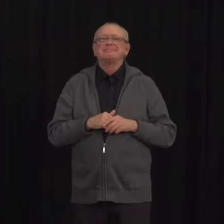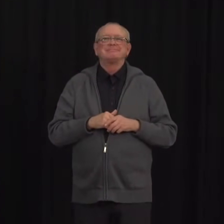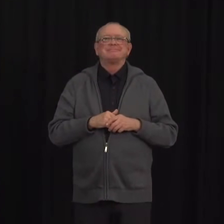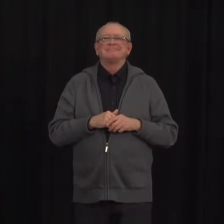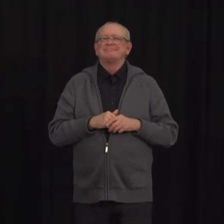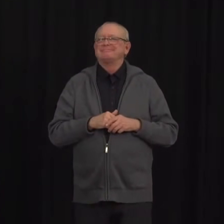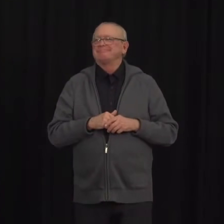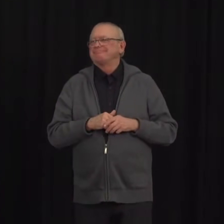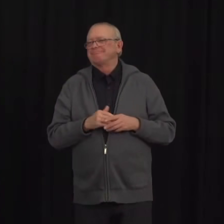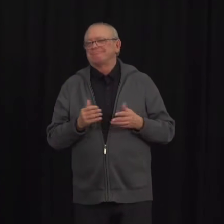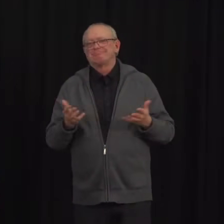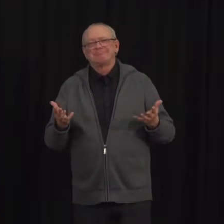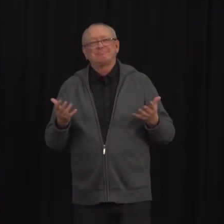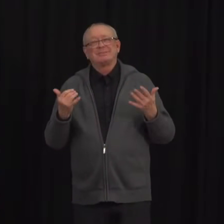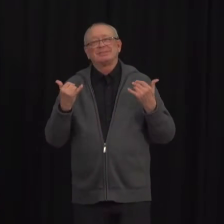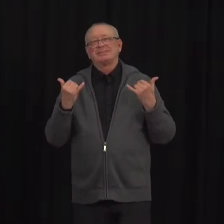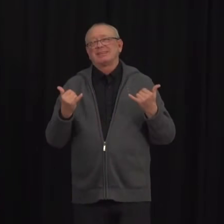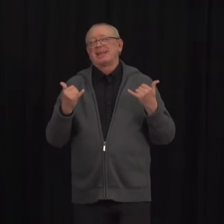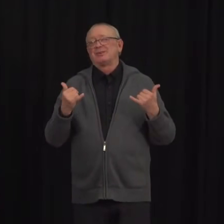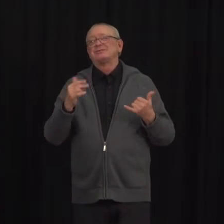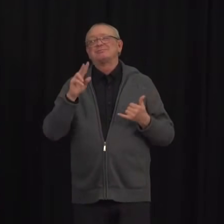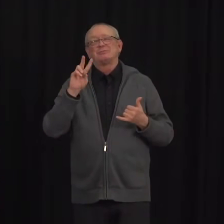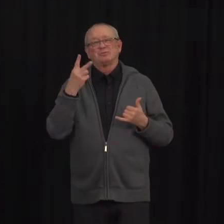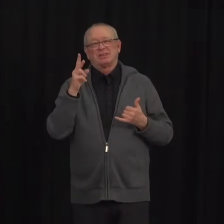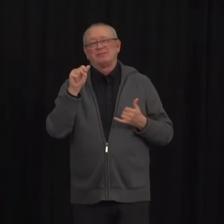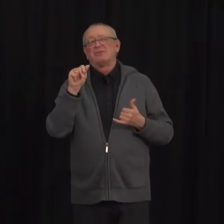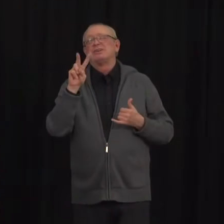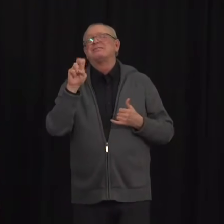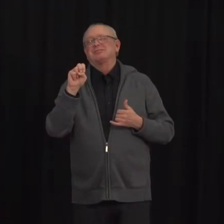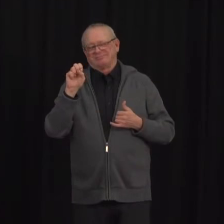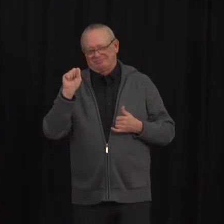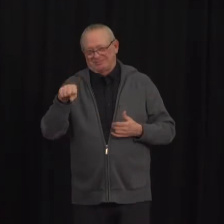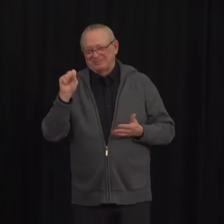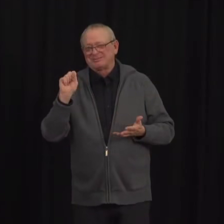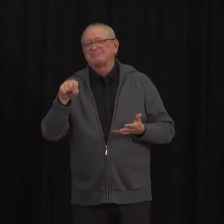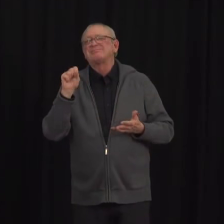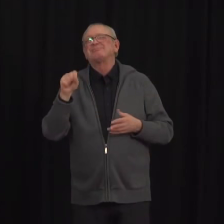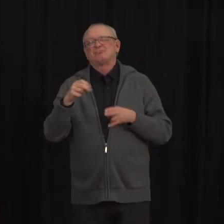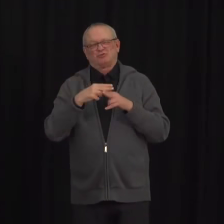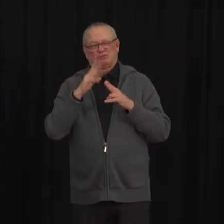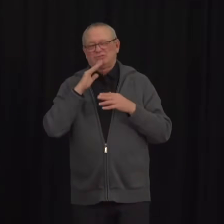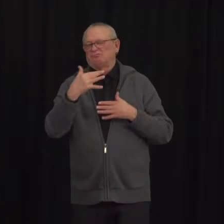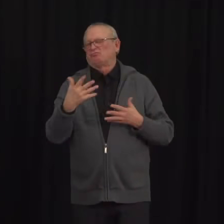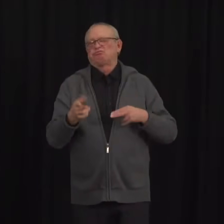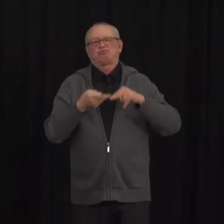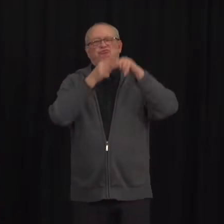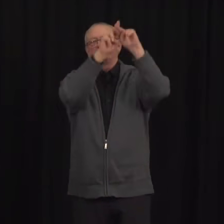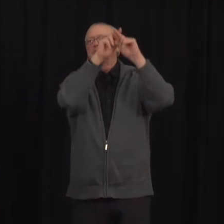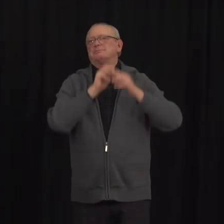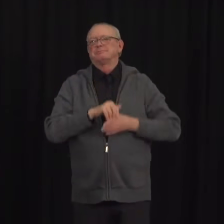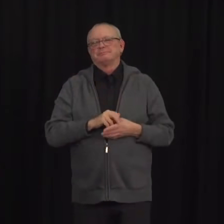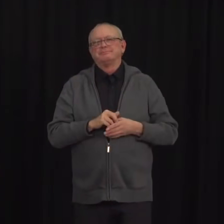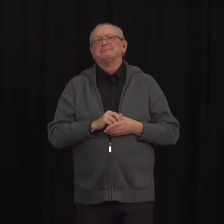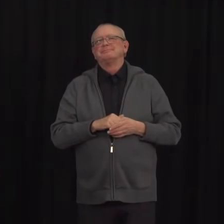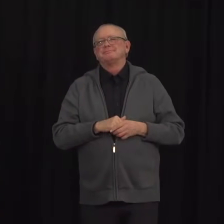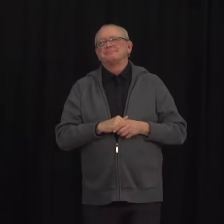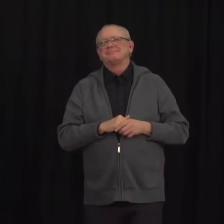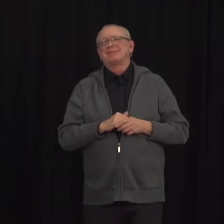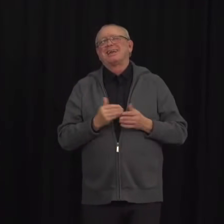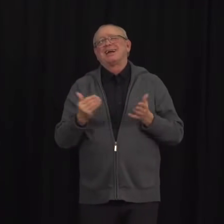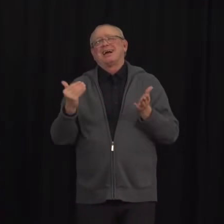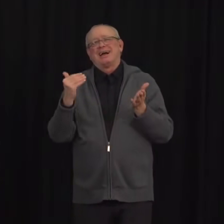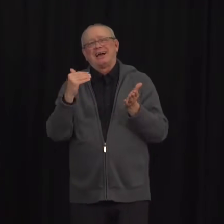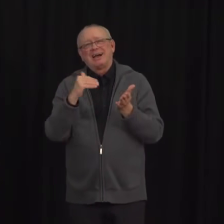clearly that's not what's happened. So I would say yes, it is the second wave at this point in time. But again, it's up to